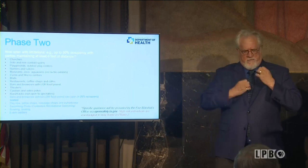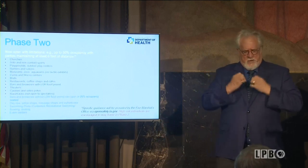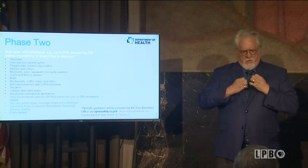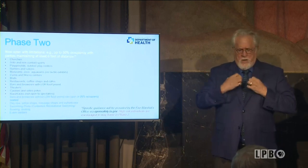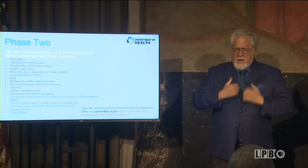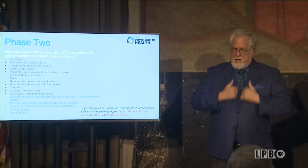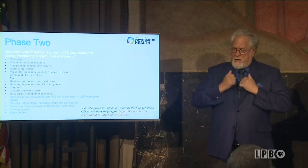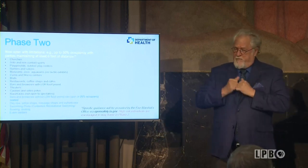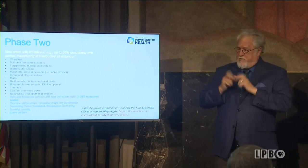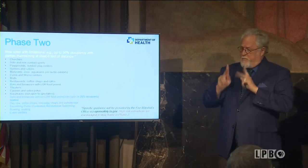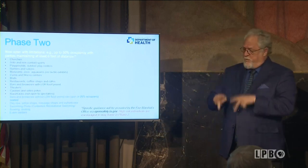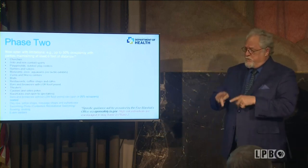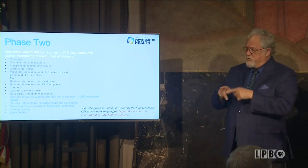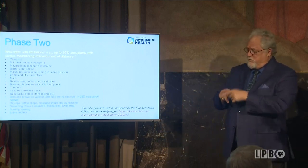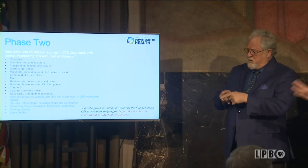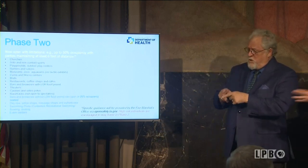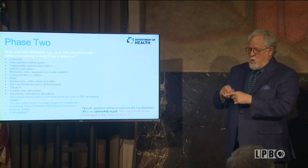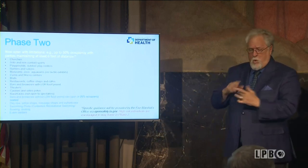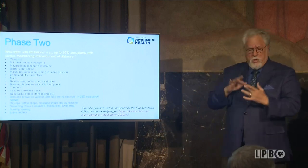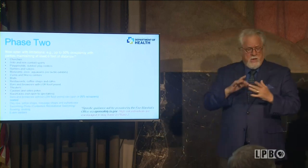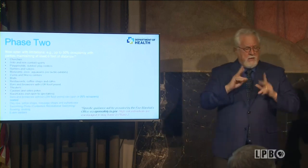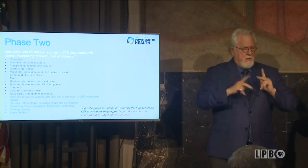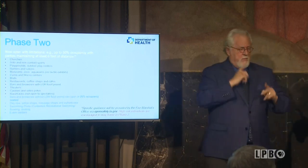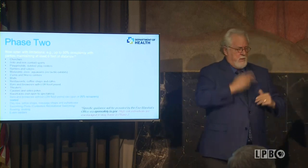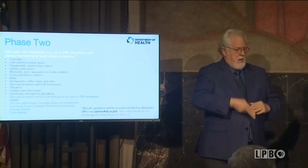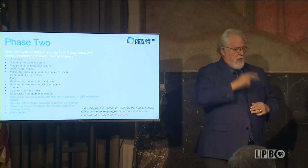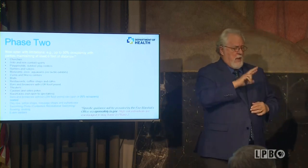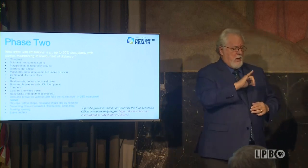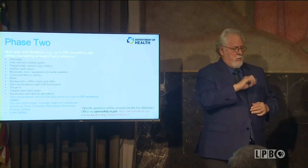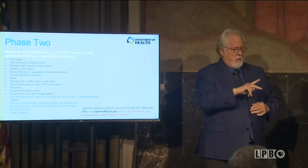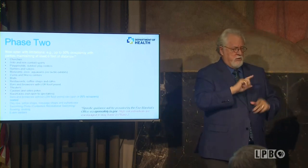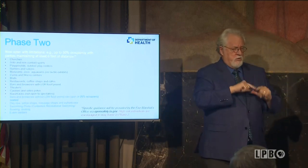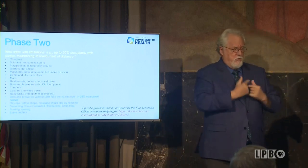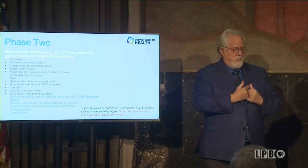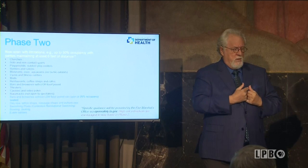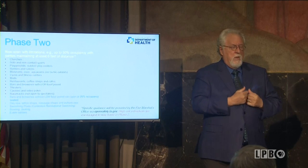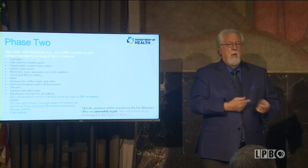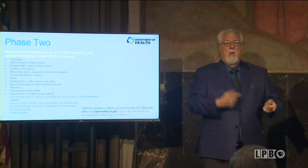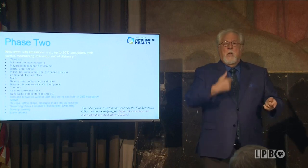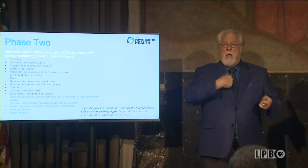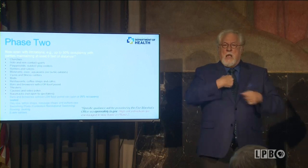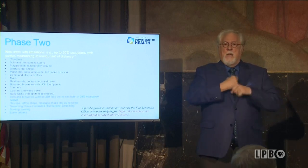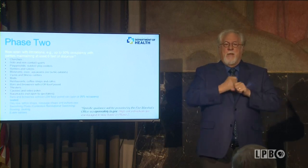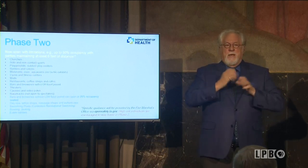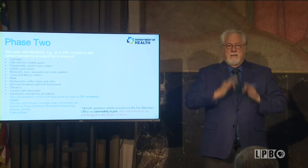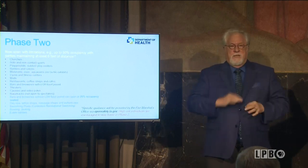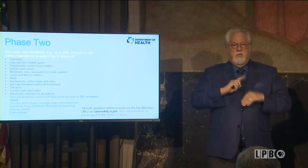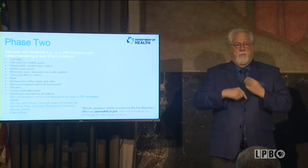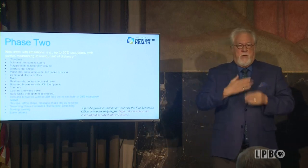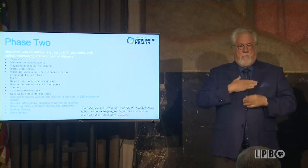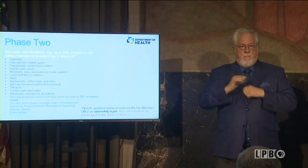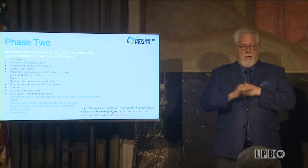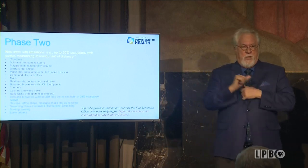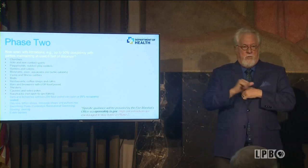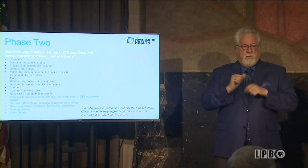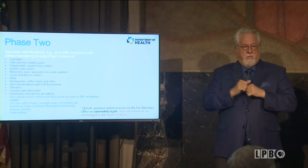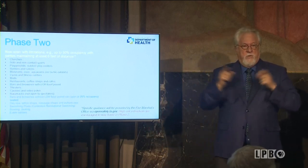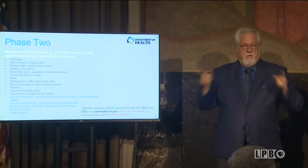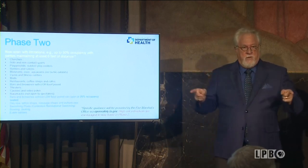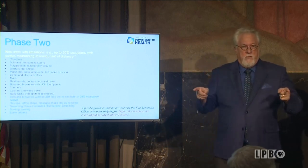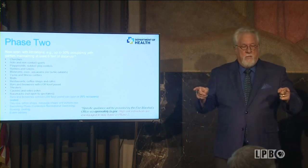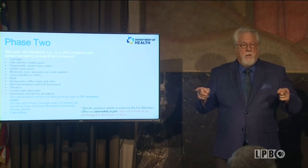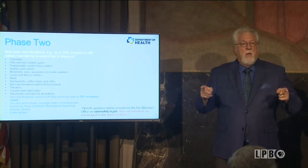with somebody or come into a lot of contact with somebody who's in a high-risk group. And as you're making decisions about the risks that you take very